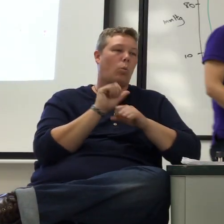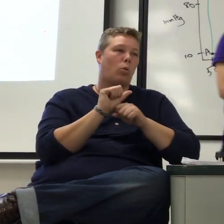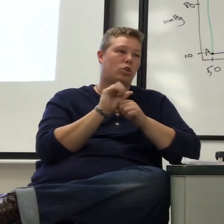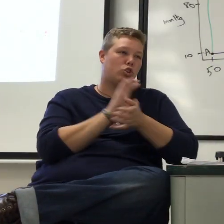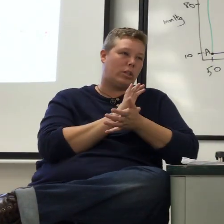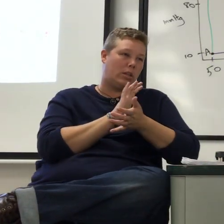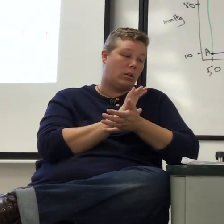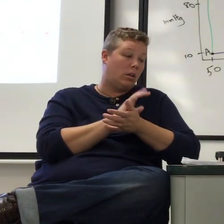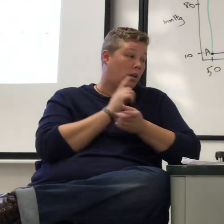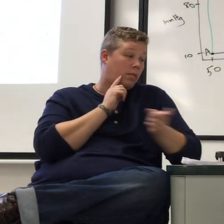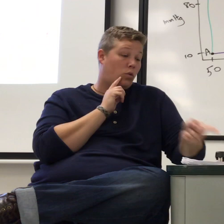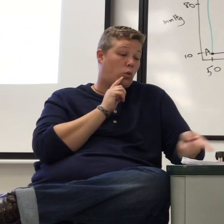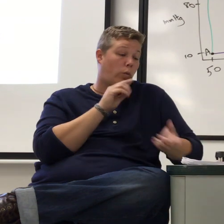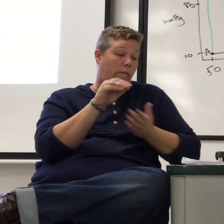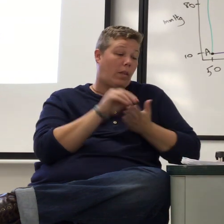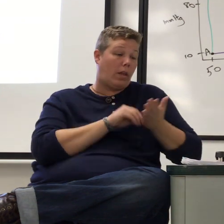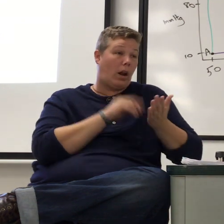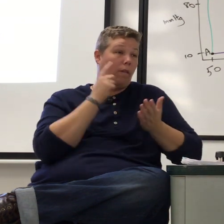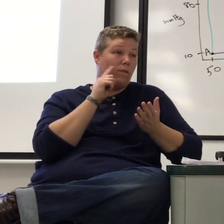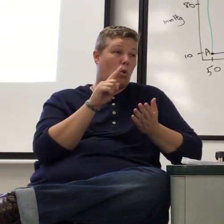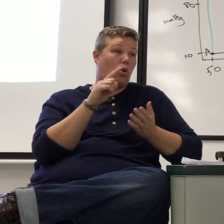Do this for credit.